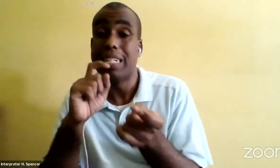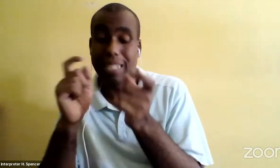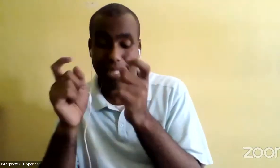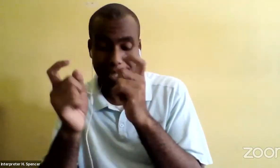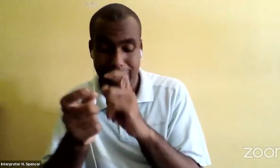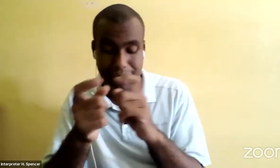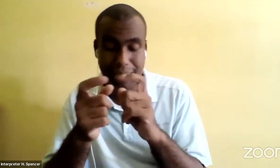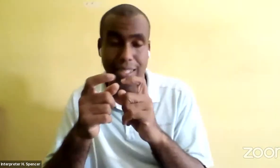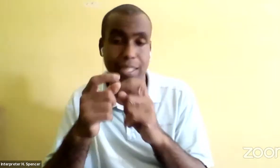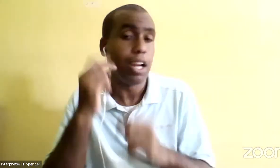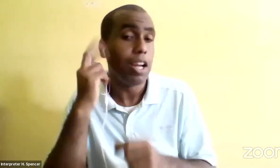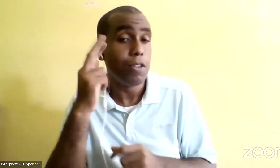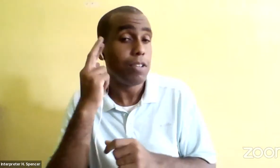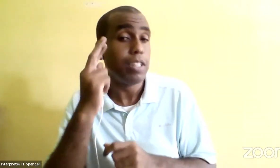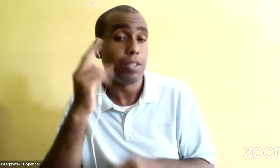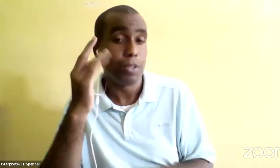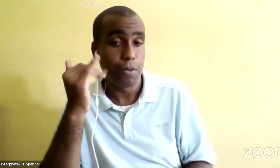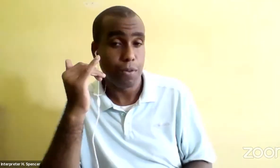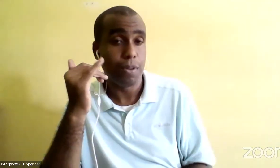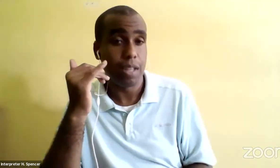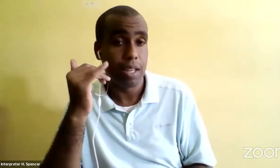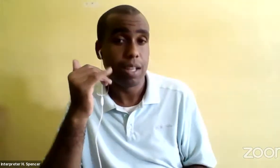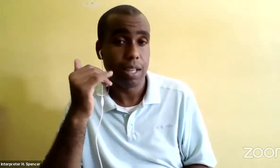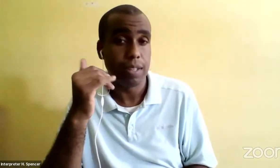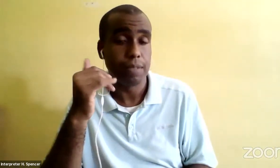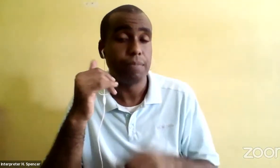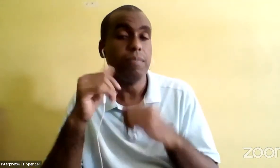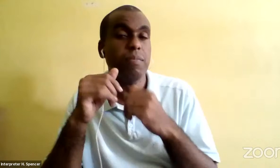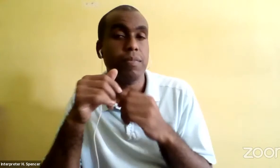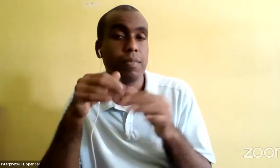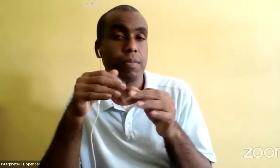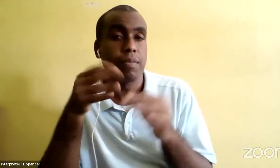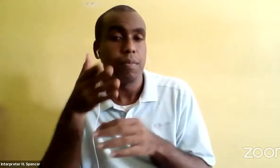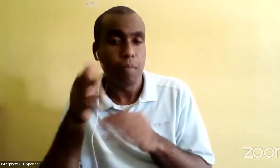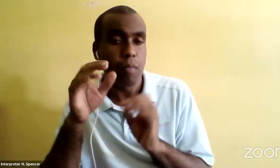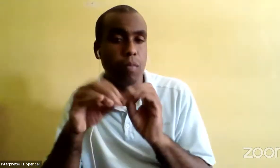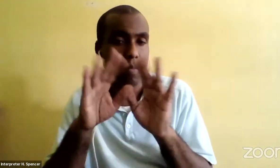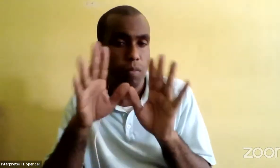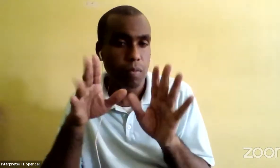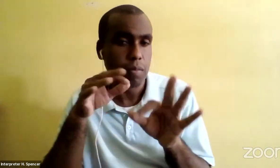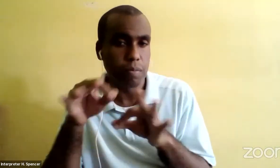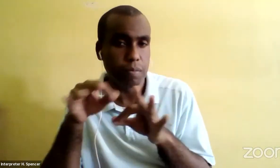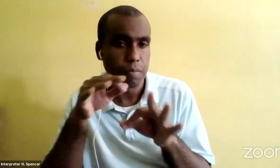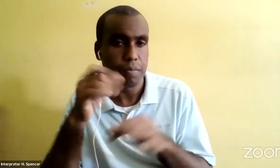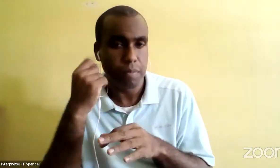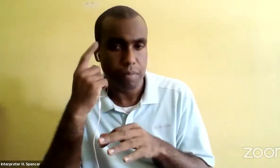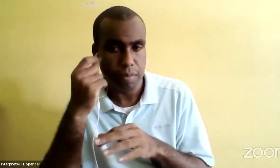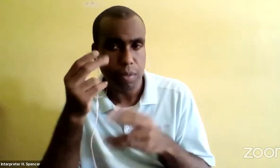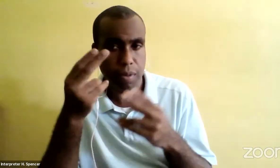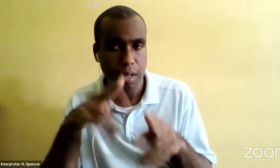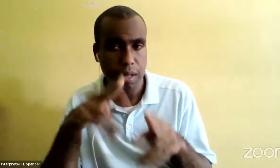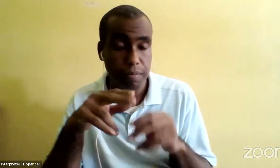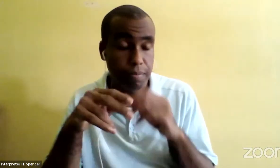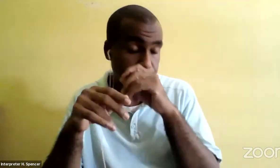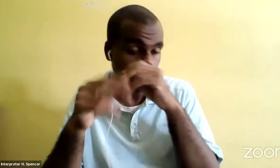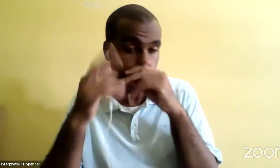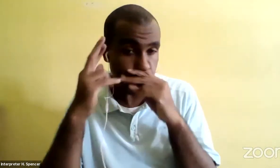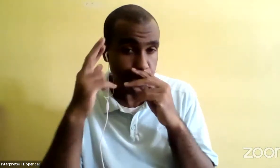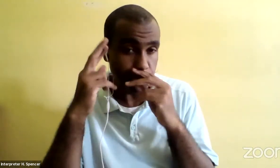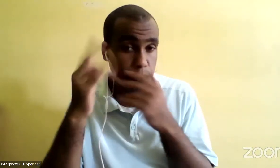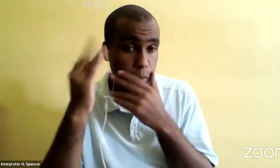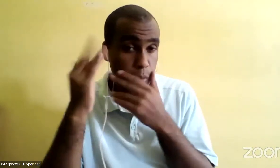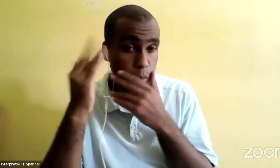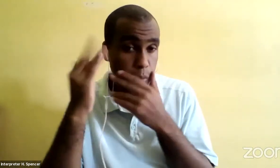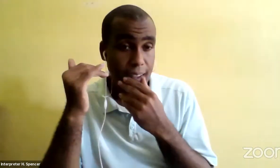the rationale just to be leaving open clarity about what's happening. The reason for it is that